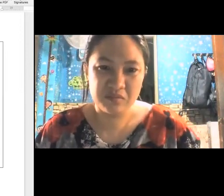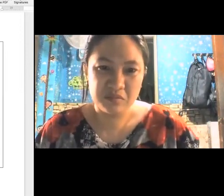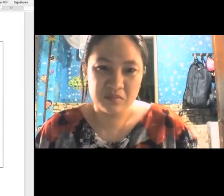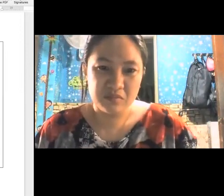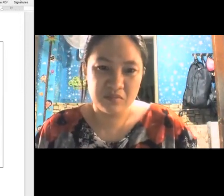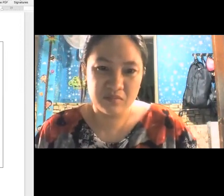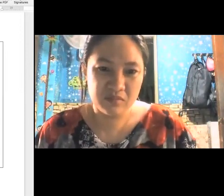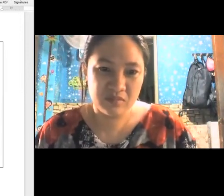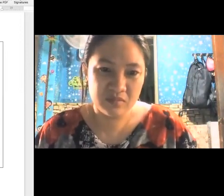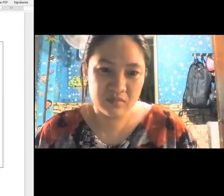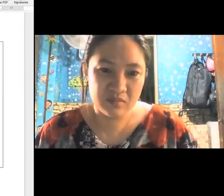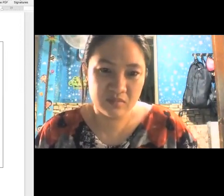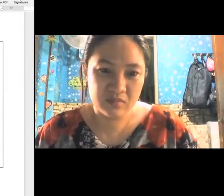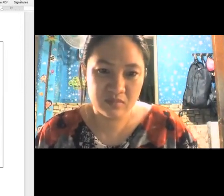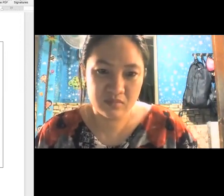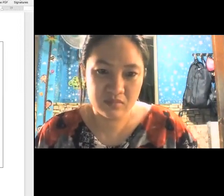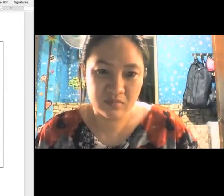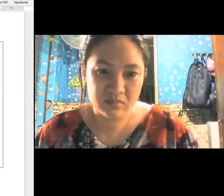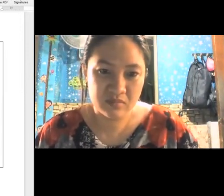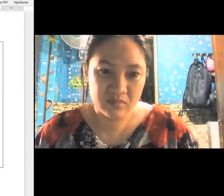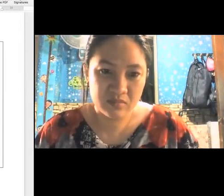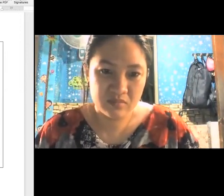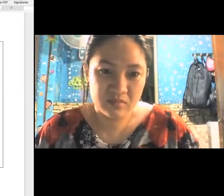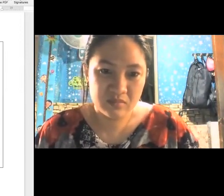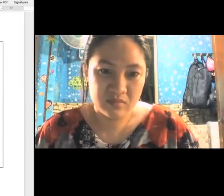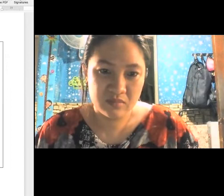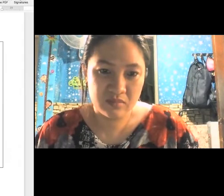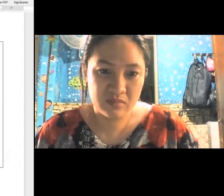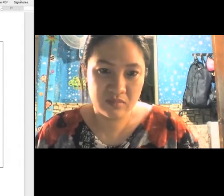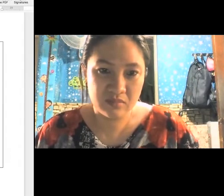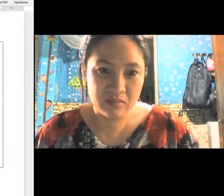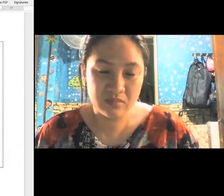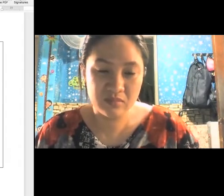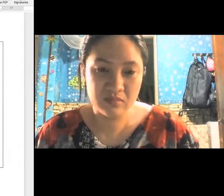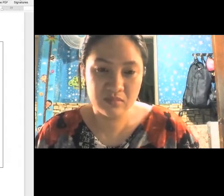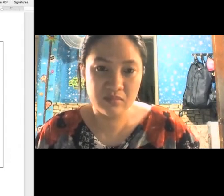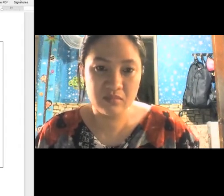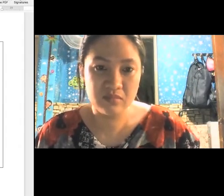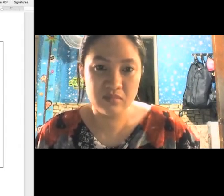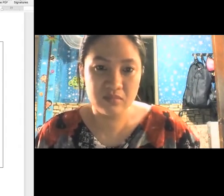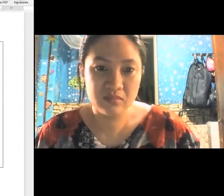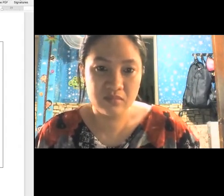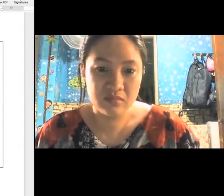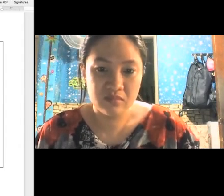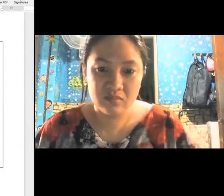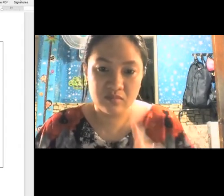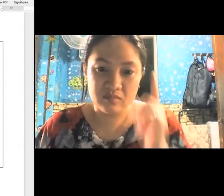they do. Same or similar?